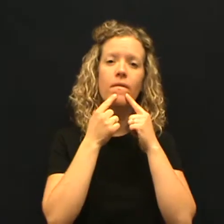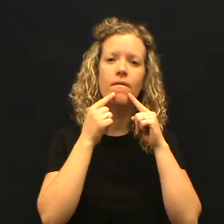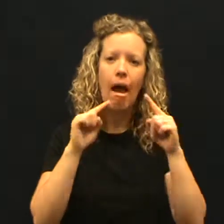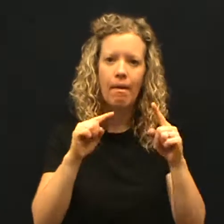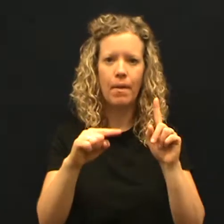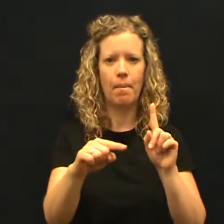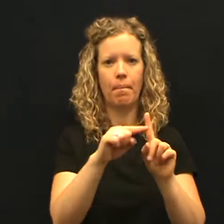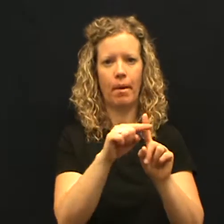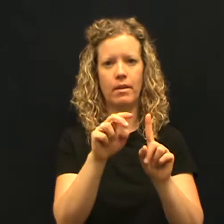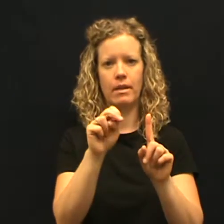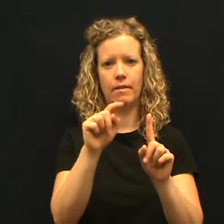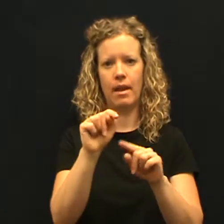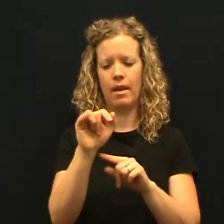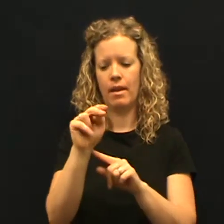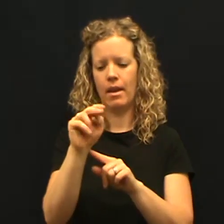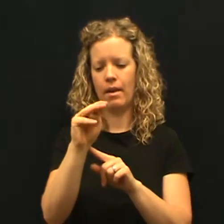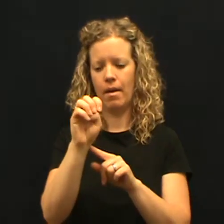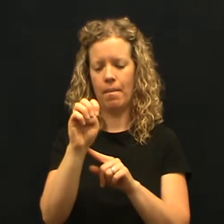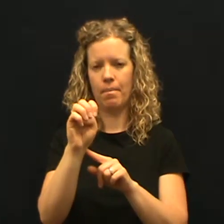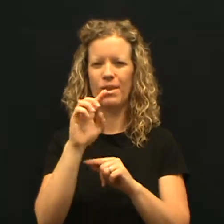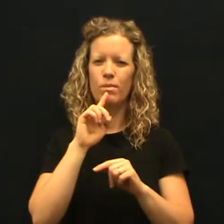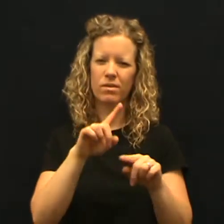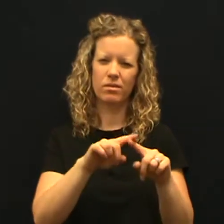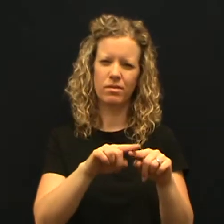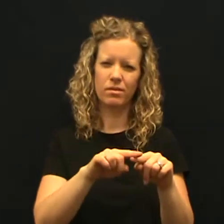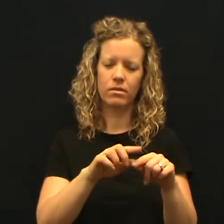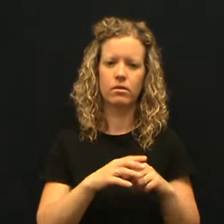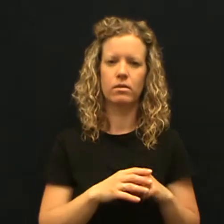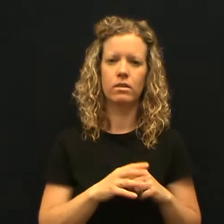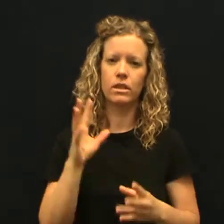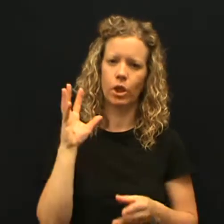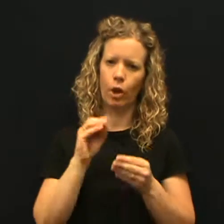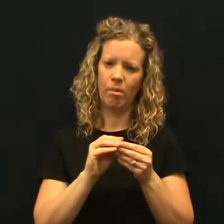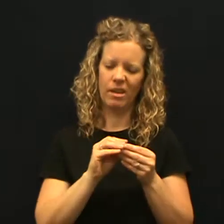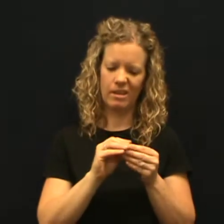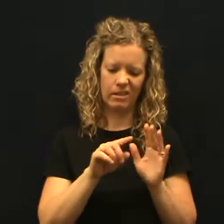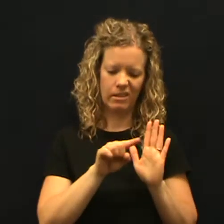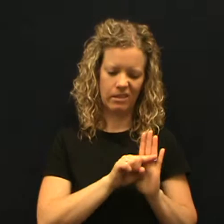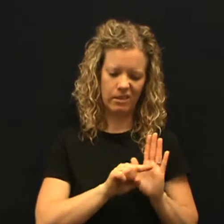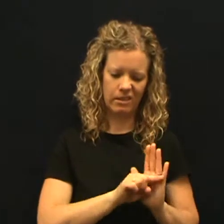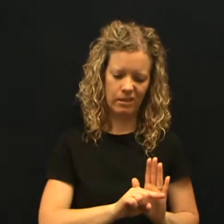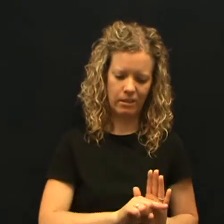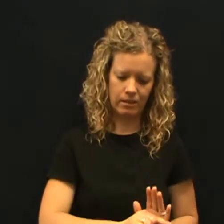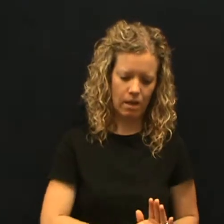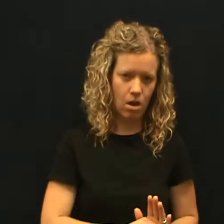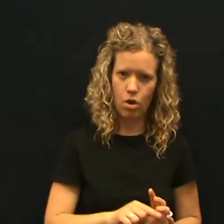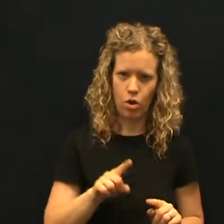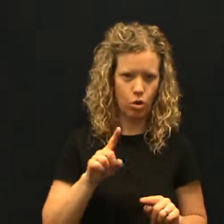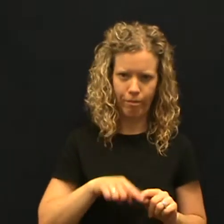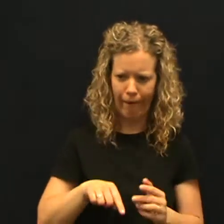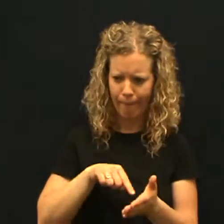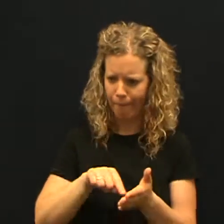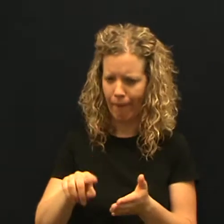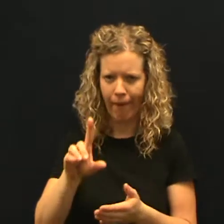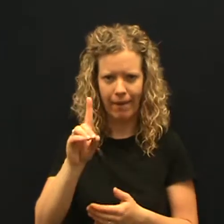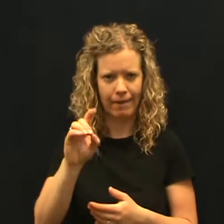time. Of course, when you have an accumulated deficit in retained earnings, you can't be paying dividends. And